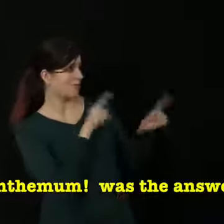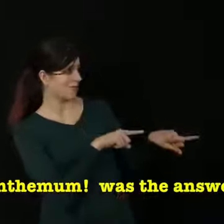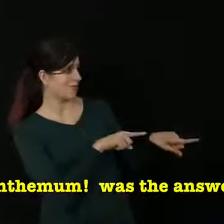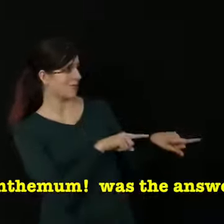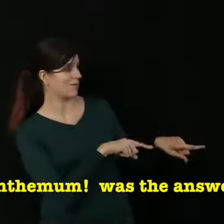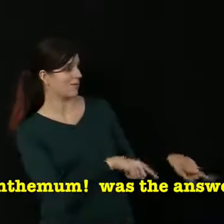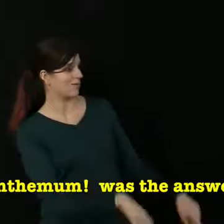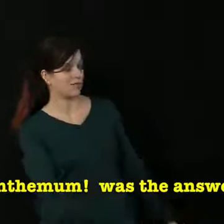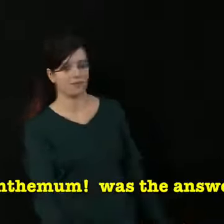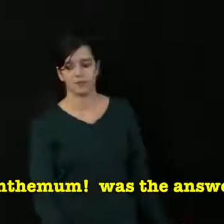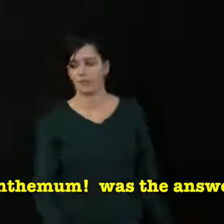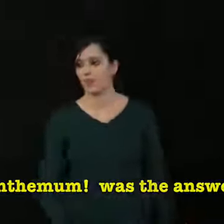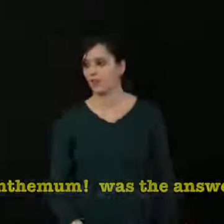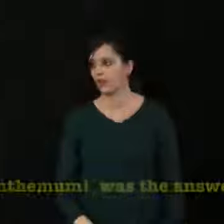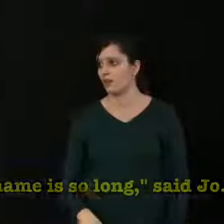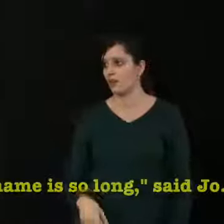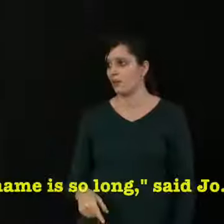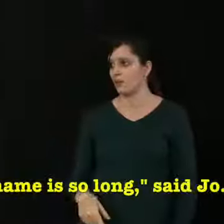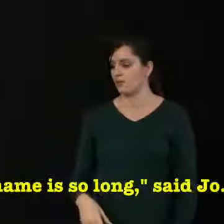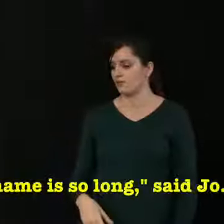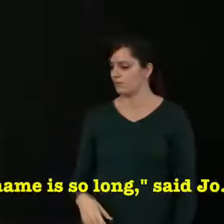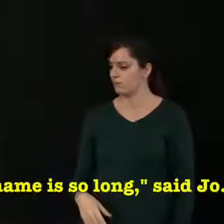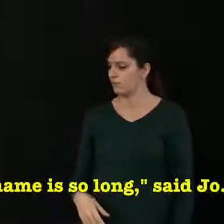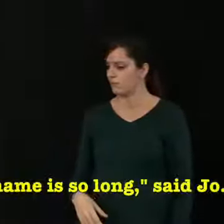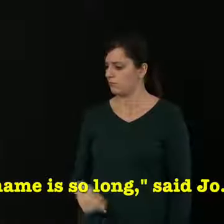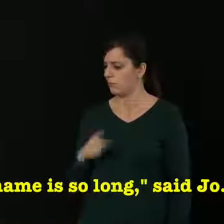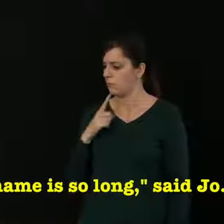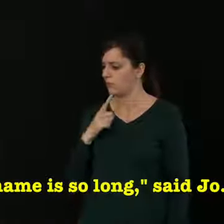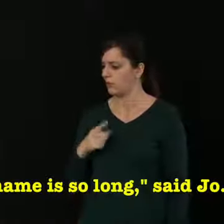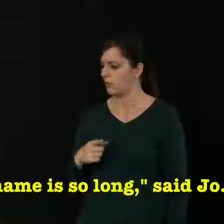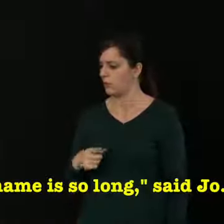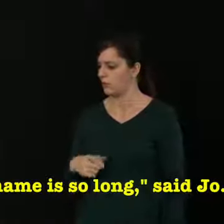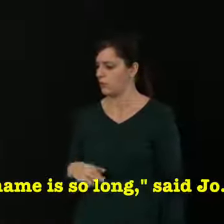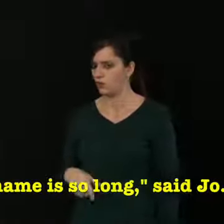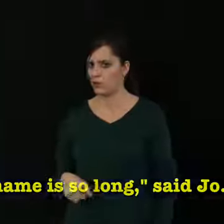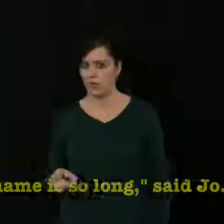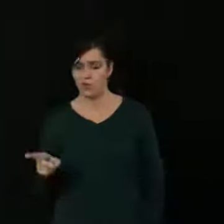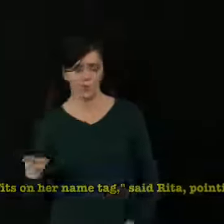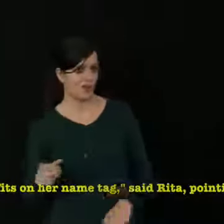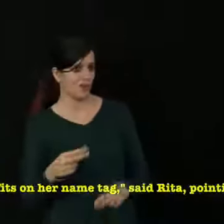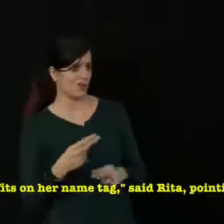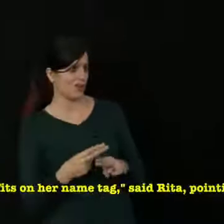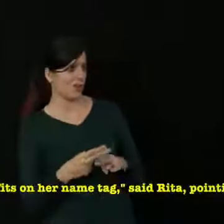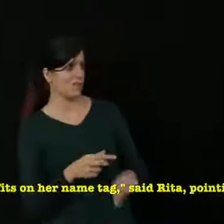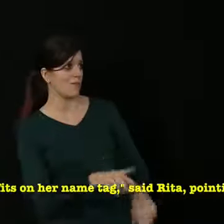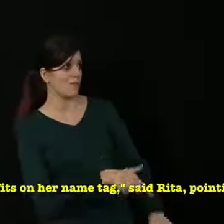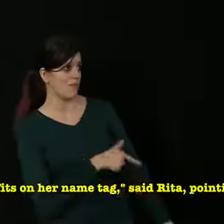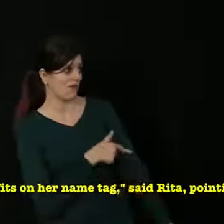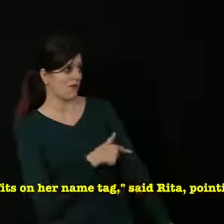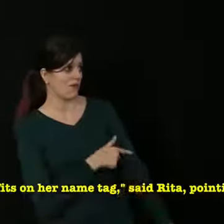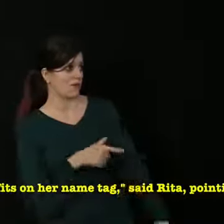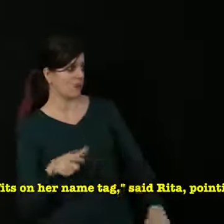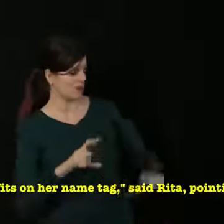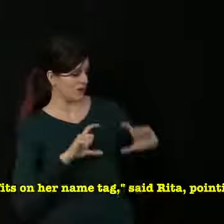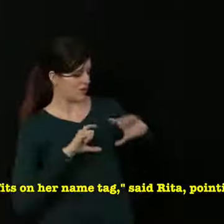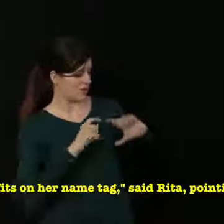"Chrysanthemum," was the answer. "Her name is so long," said Jo. "It scarcely fits on her name